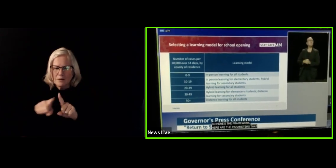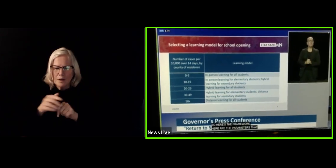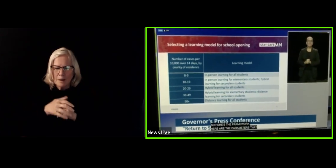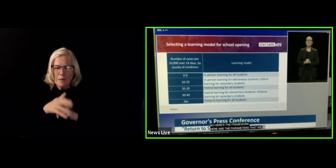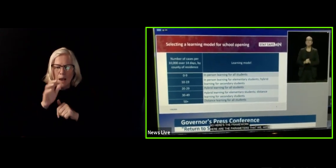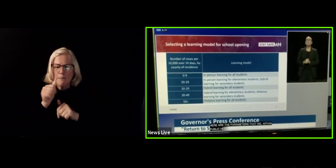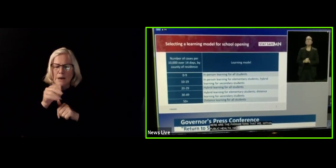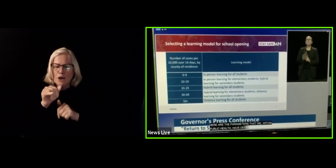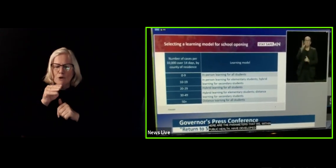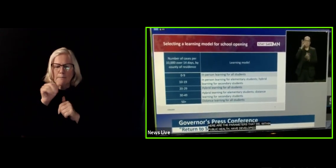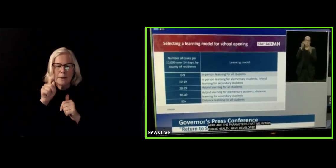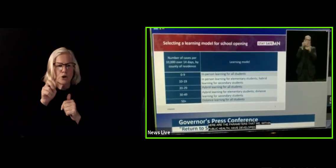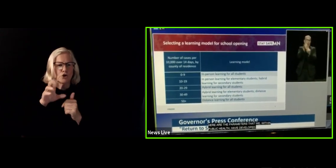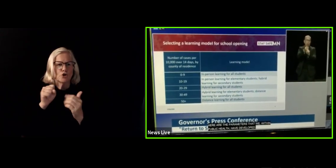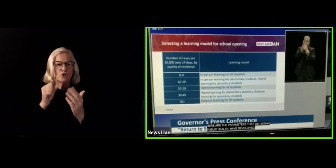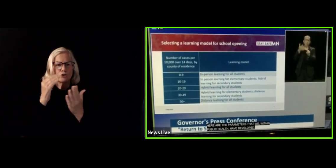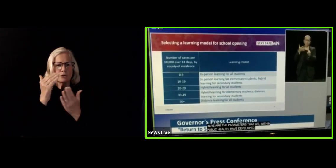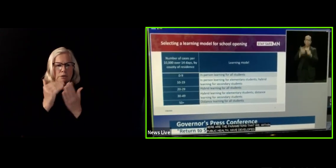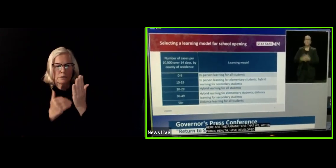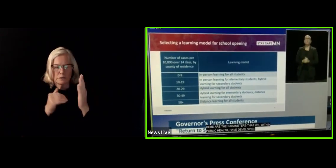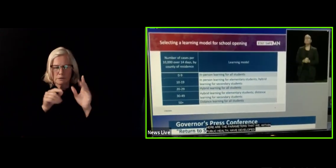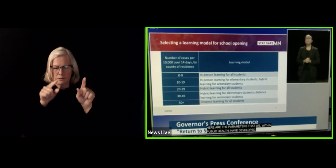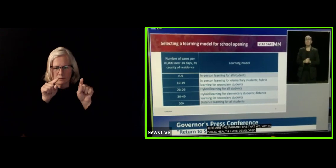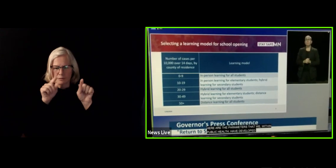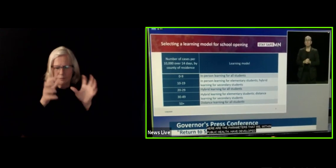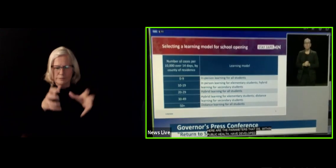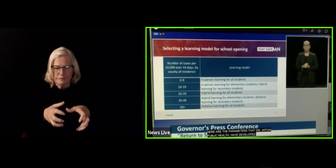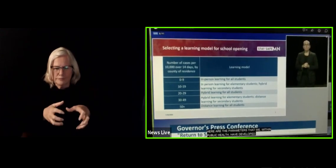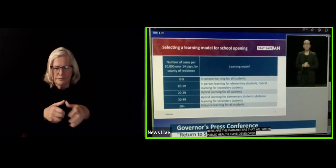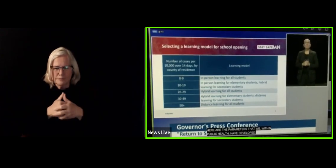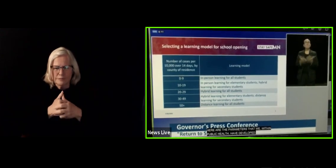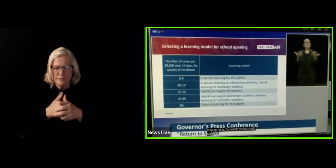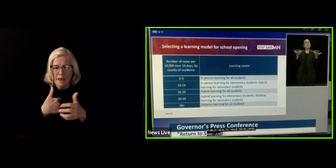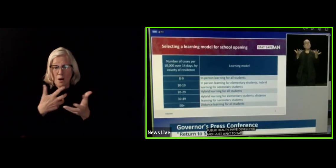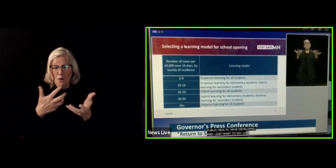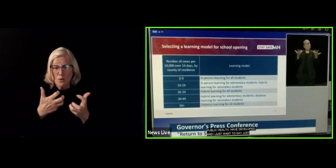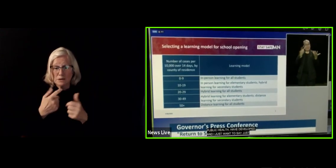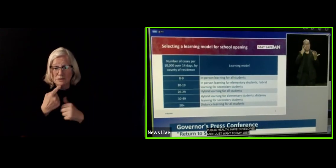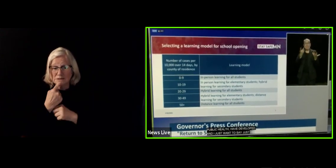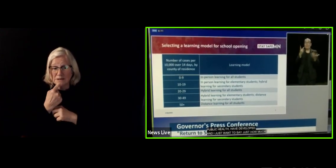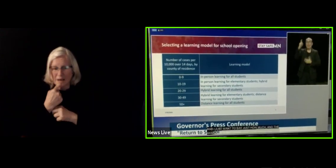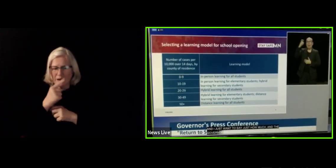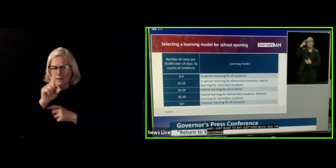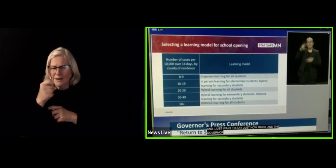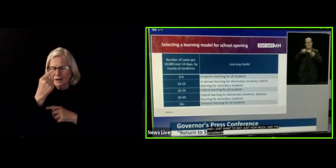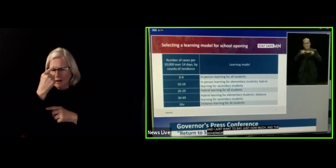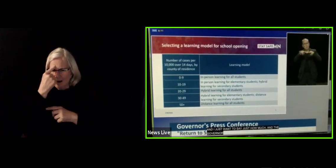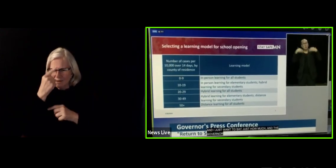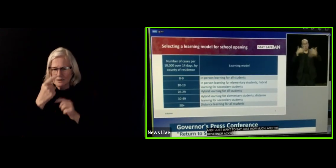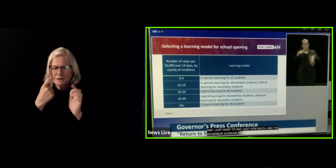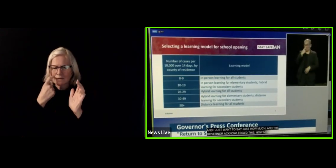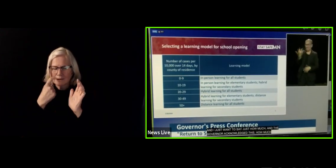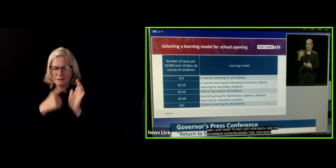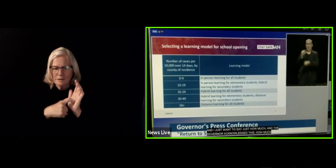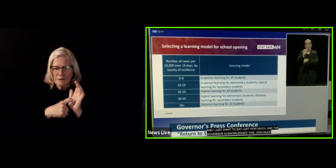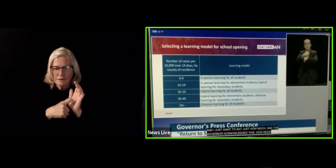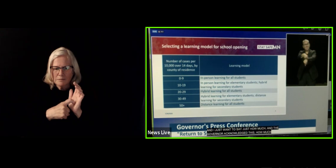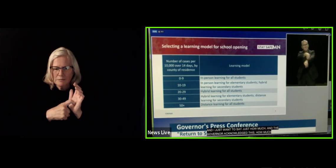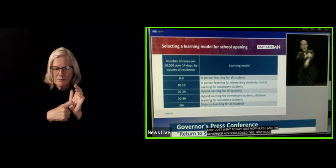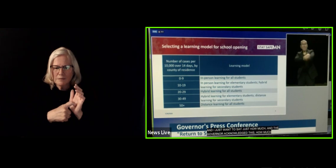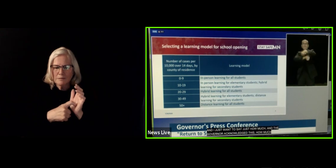say just how much, and the governor acknowledged this, how much work has gone on among our staff